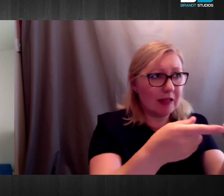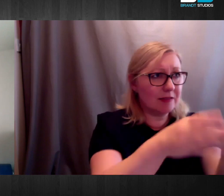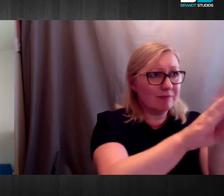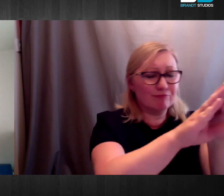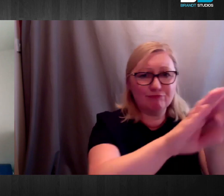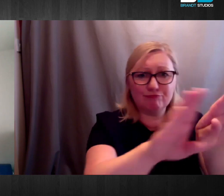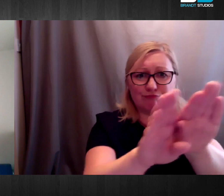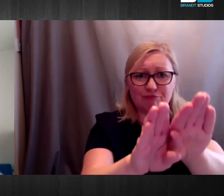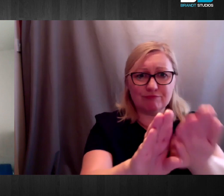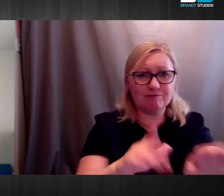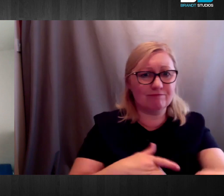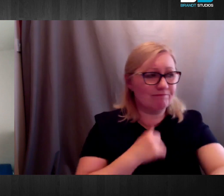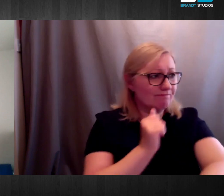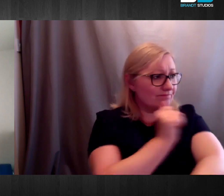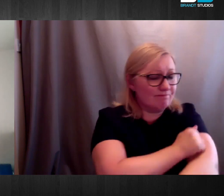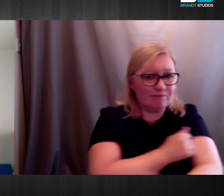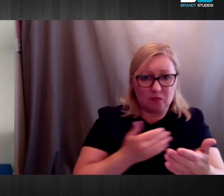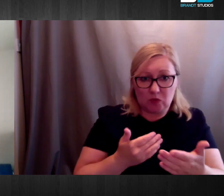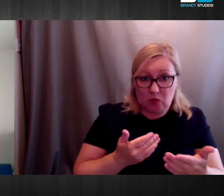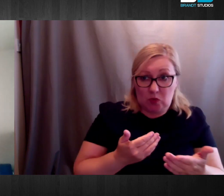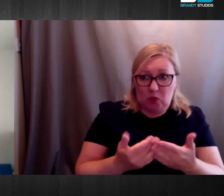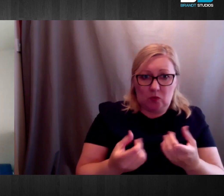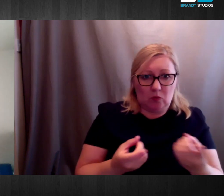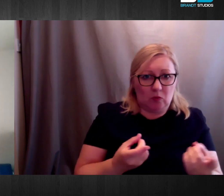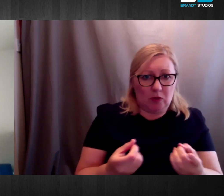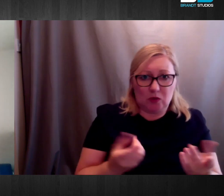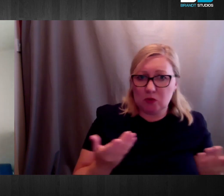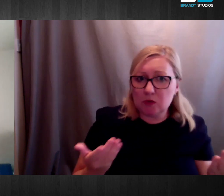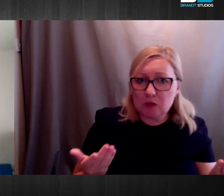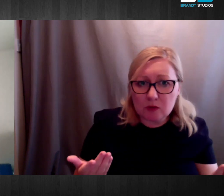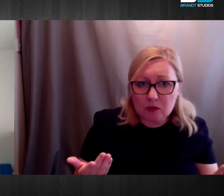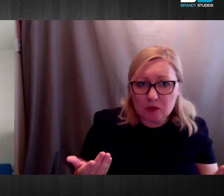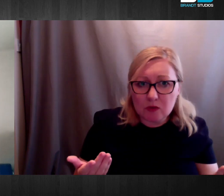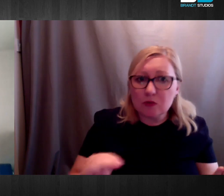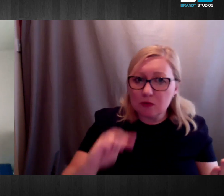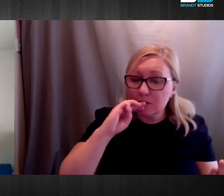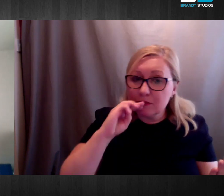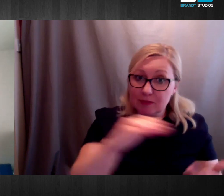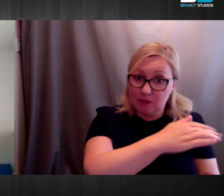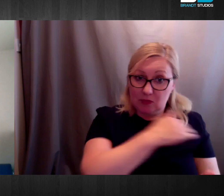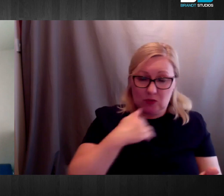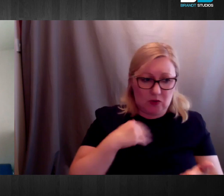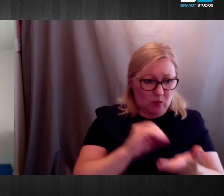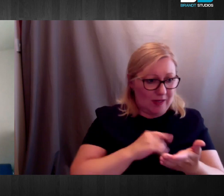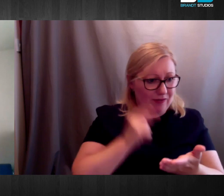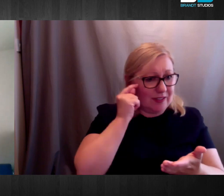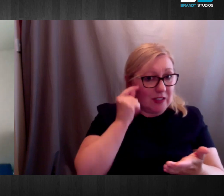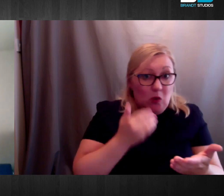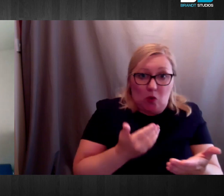we have to think through how are we going to support the ongoing research,